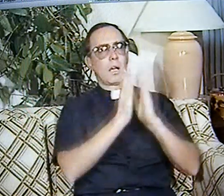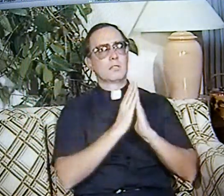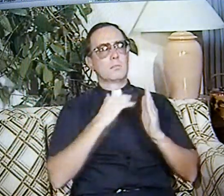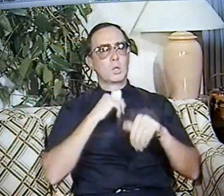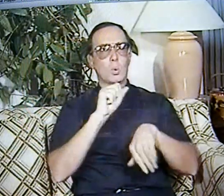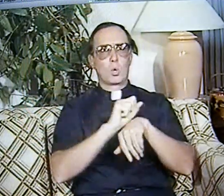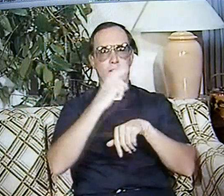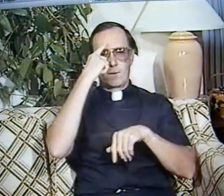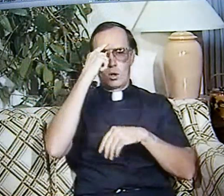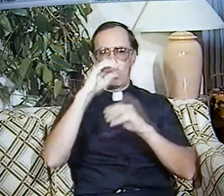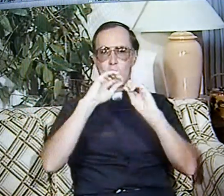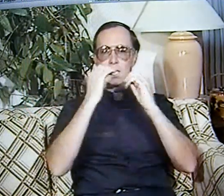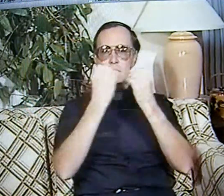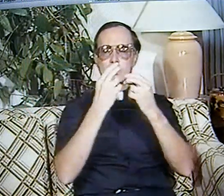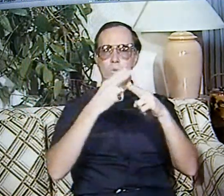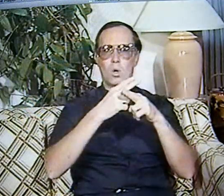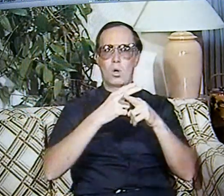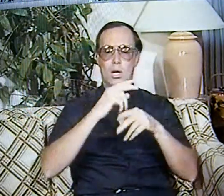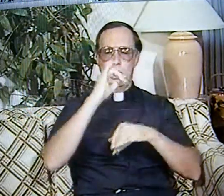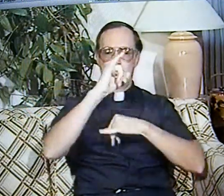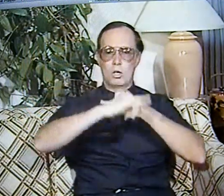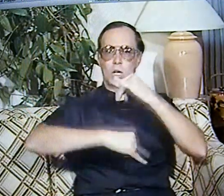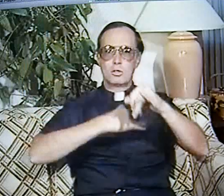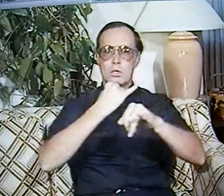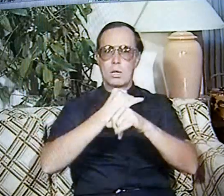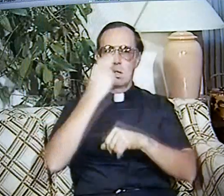All around America, I was working